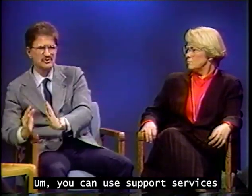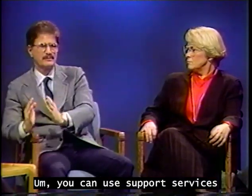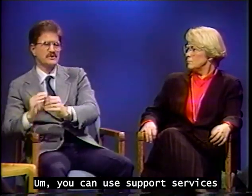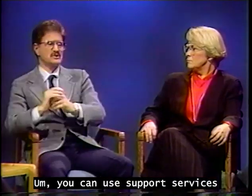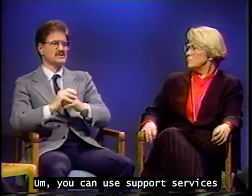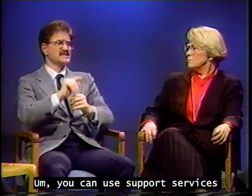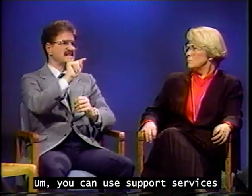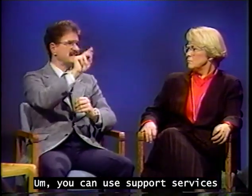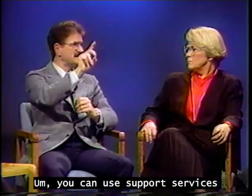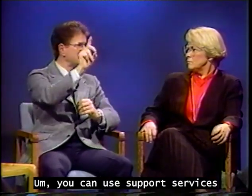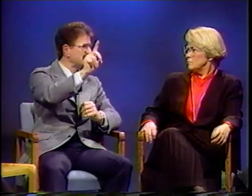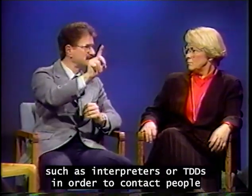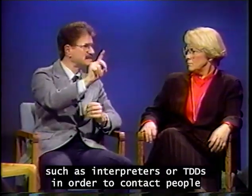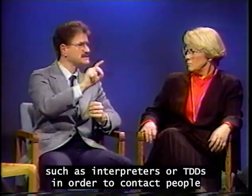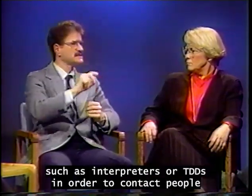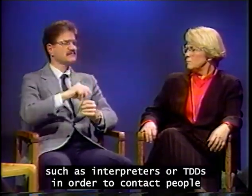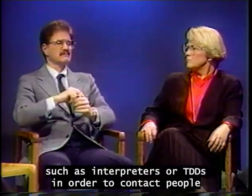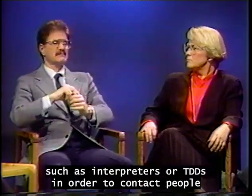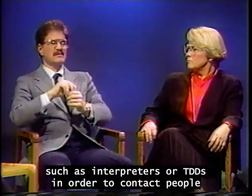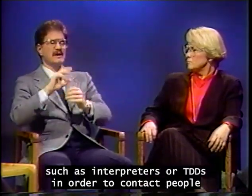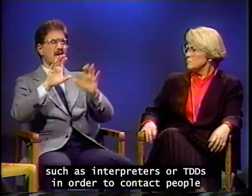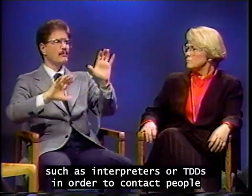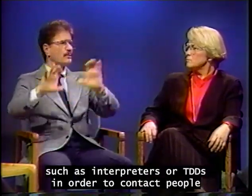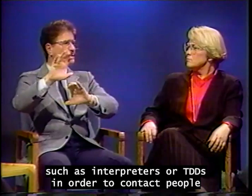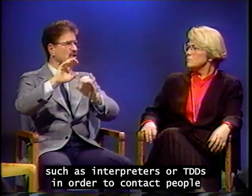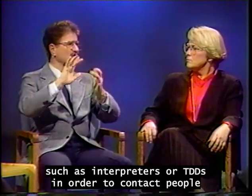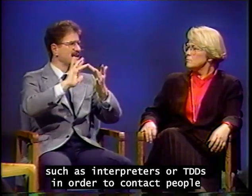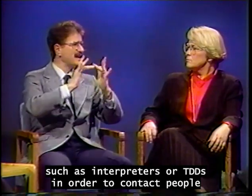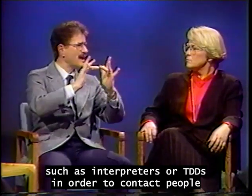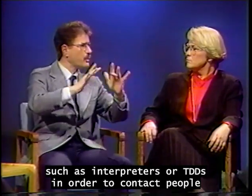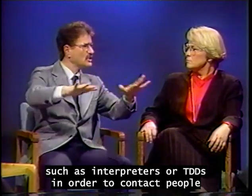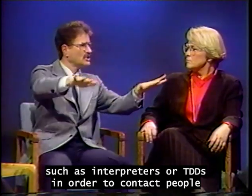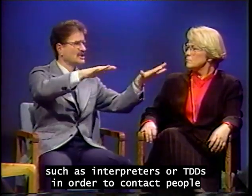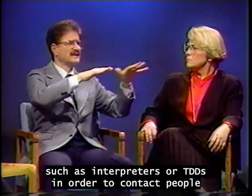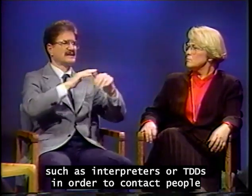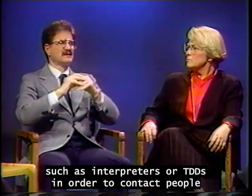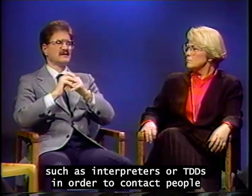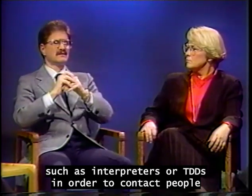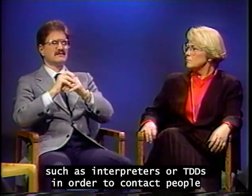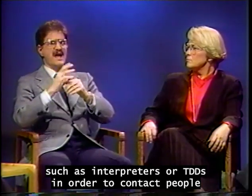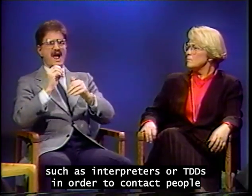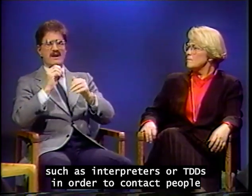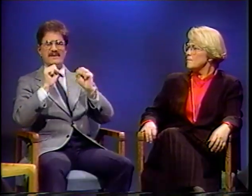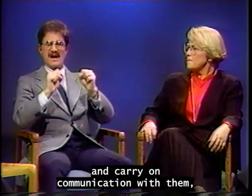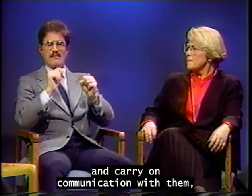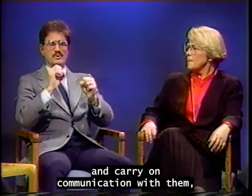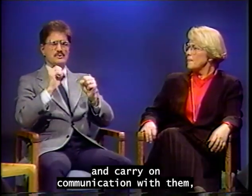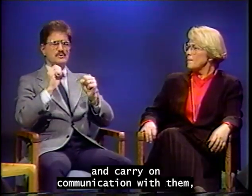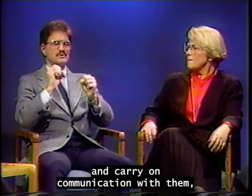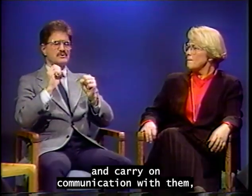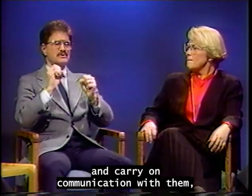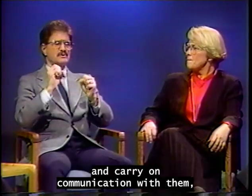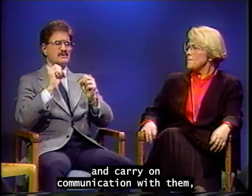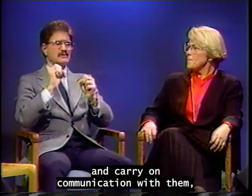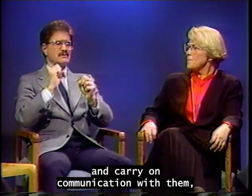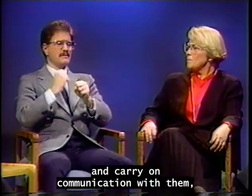You can use support services such as interpreters or TDDs in order to contact people and carry on communication with